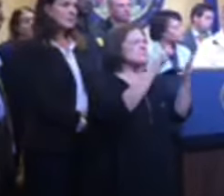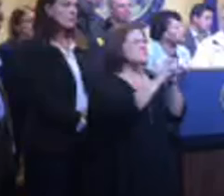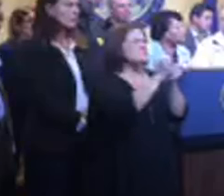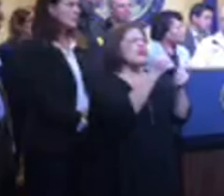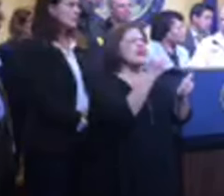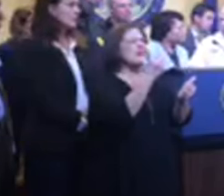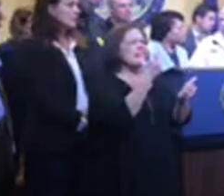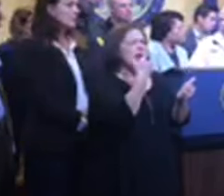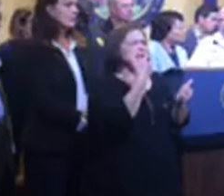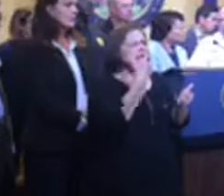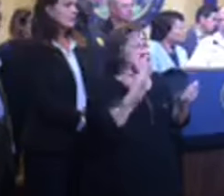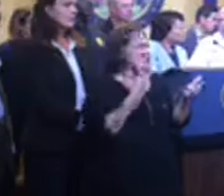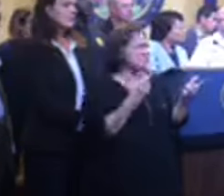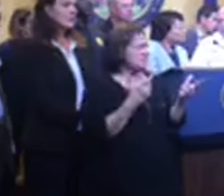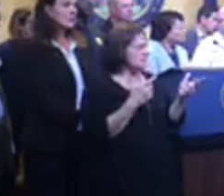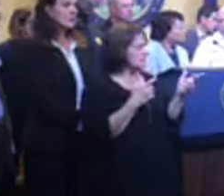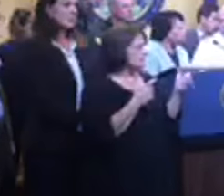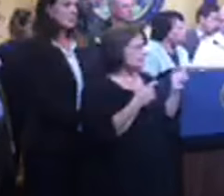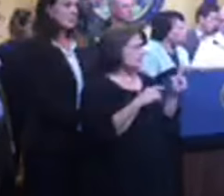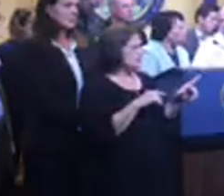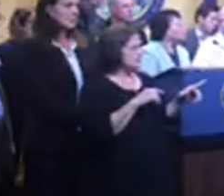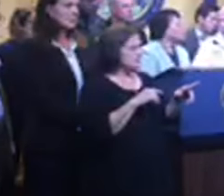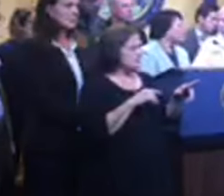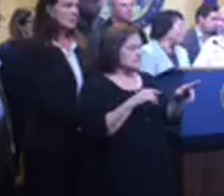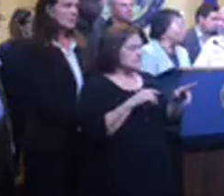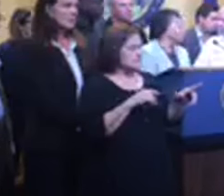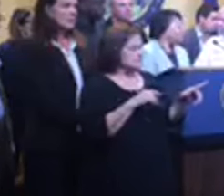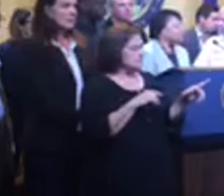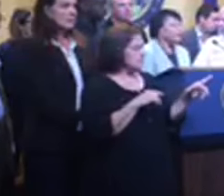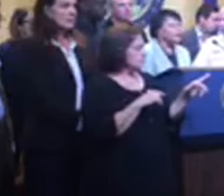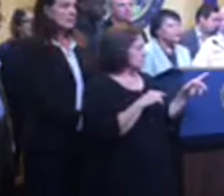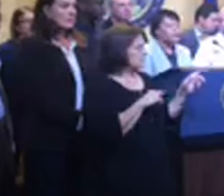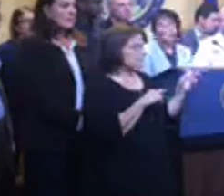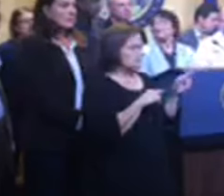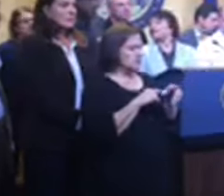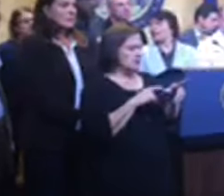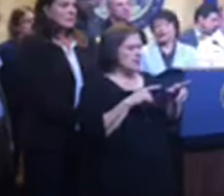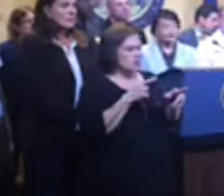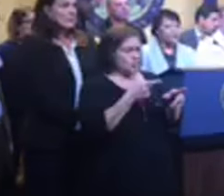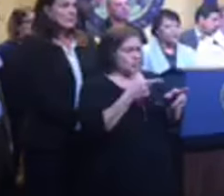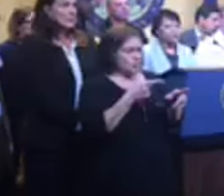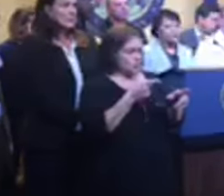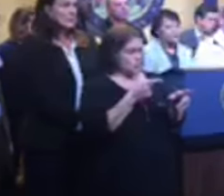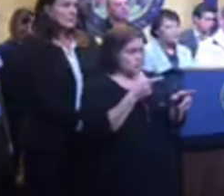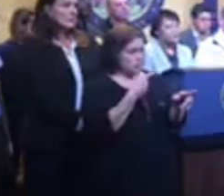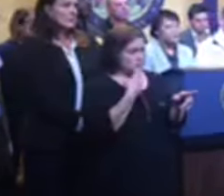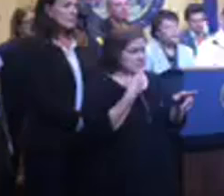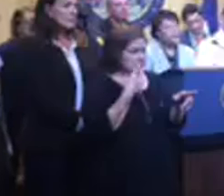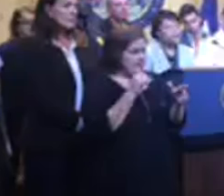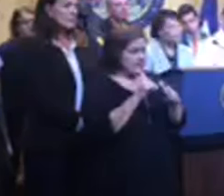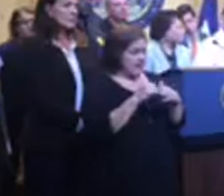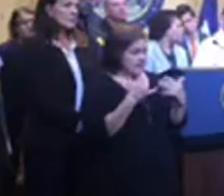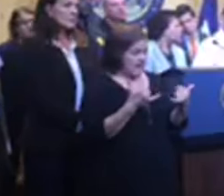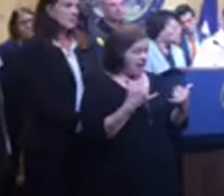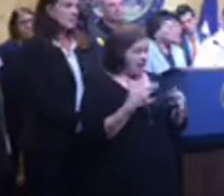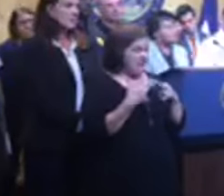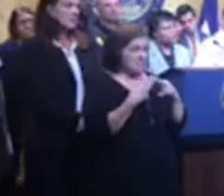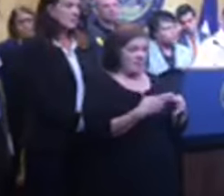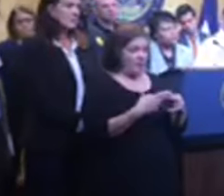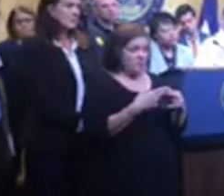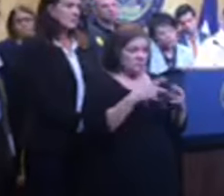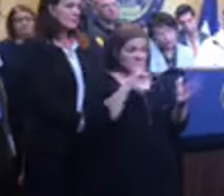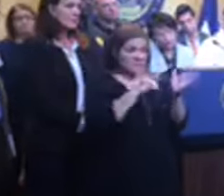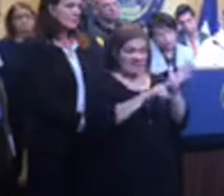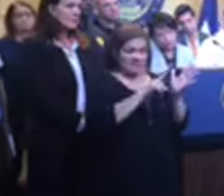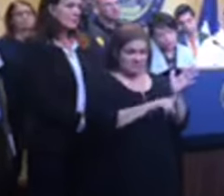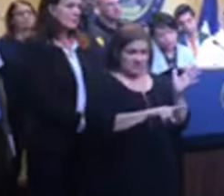2 more questions, Fox 8 and WDSU. 311, yeah, we can't do that. Chief, I know it's an open investigation. Can we